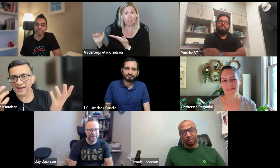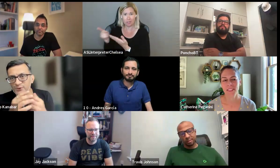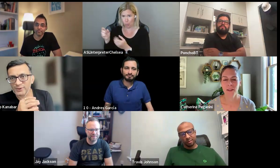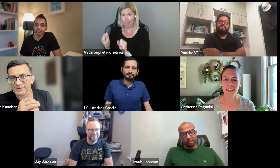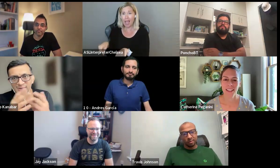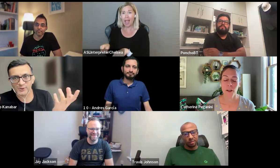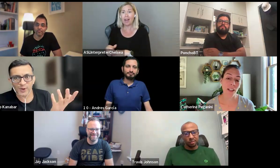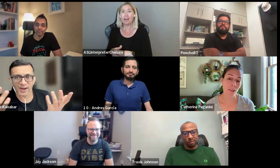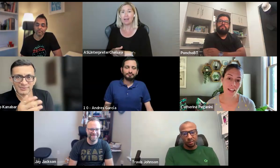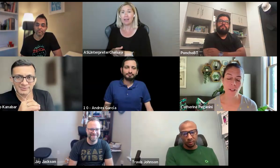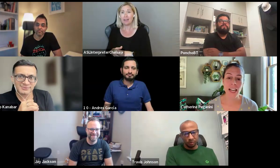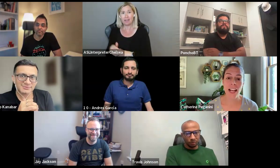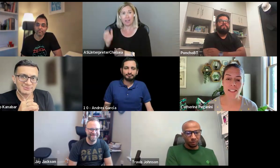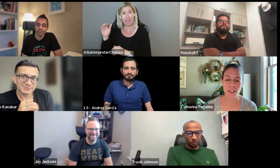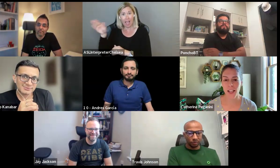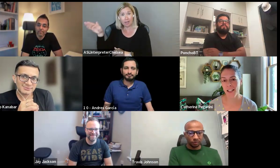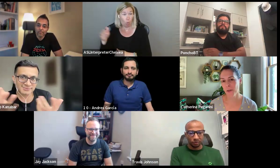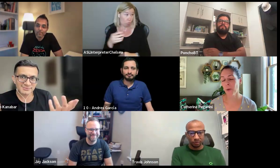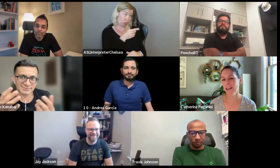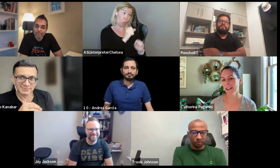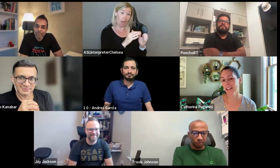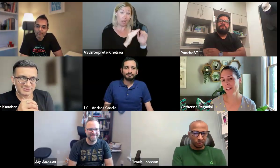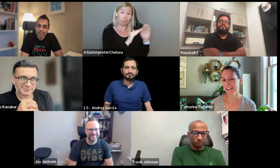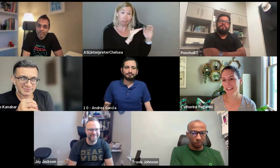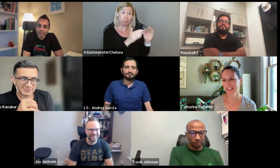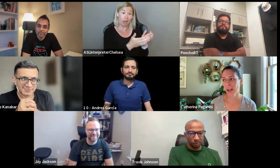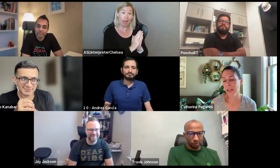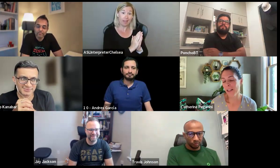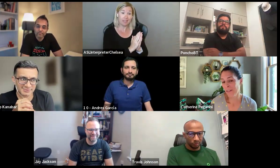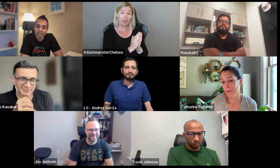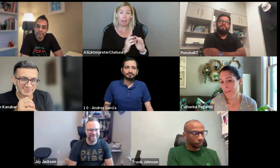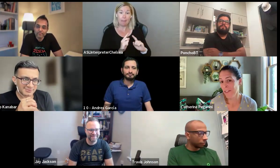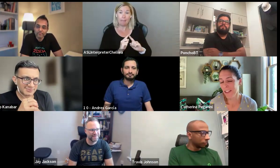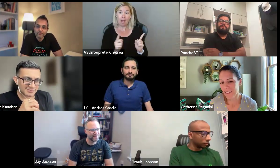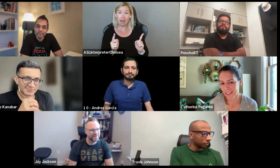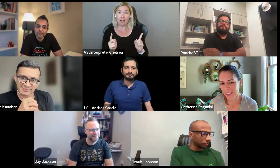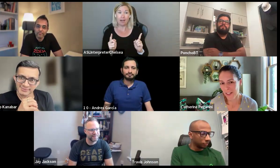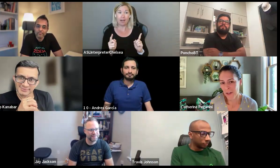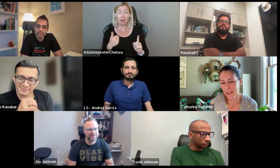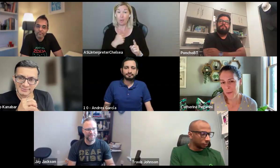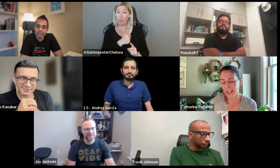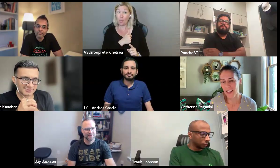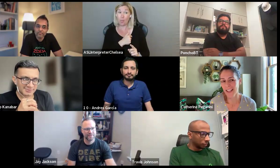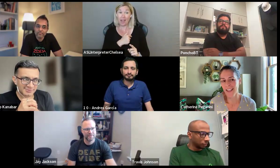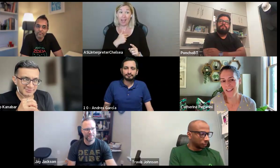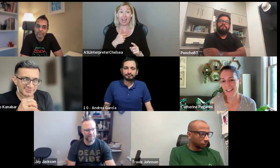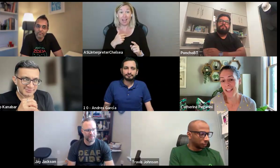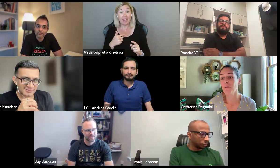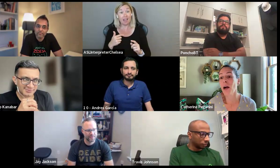that talking. There is no Well, harm. you can ask, but I mean, we've gotten on the keynote at the beginning. Like Rob